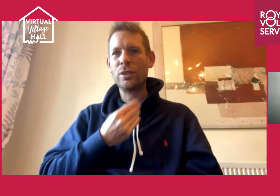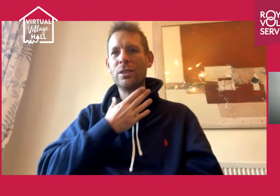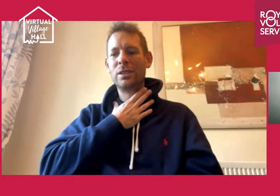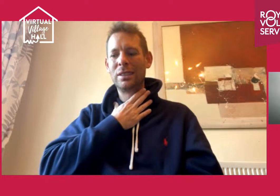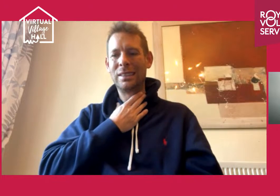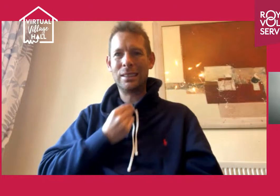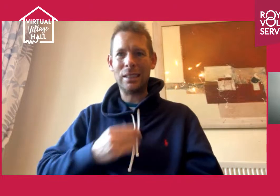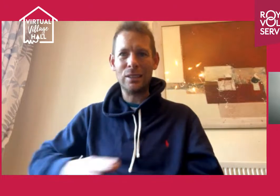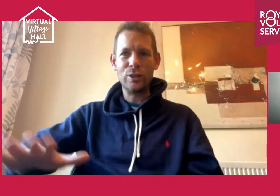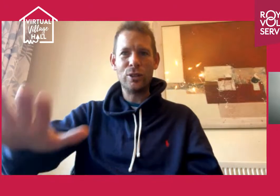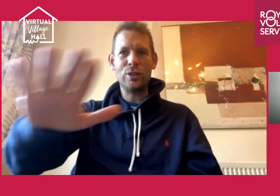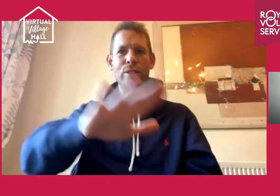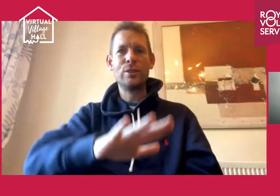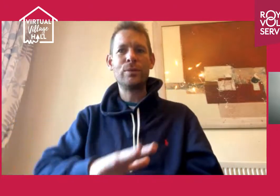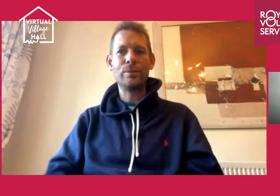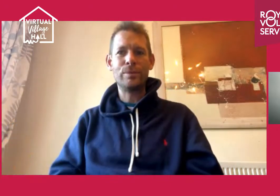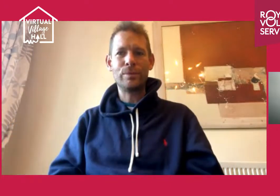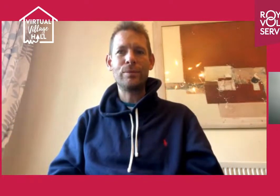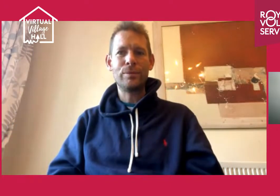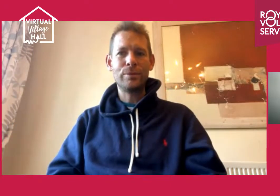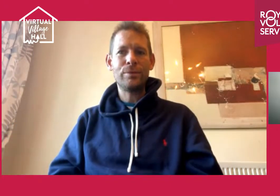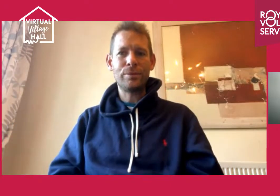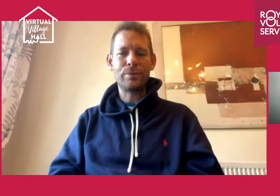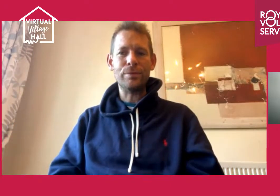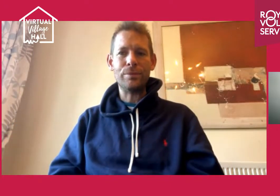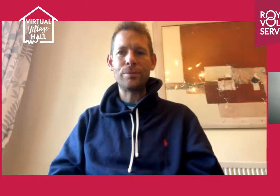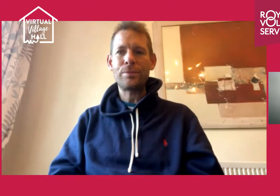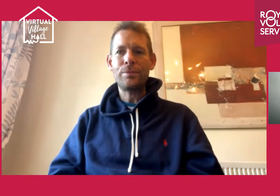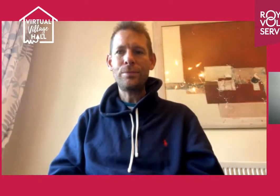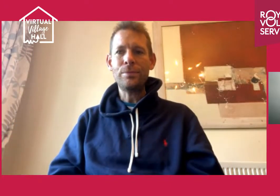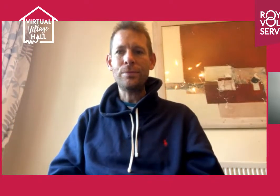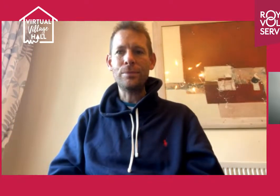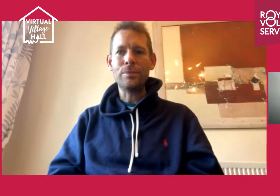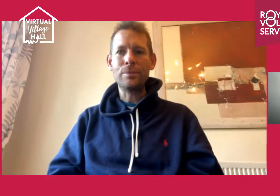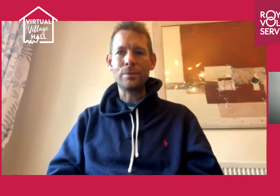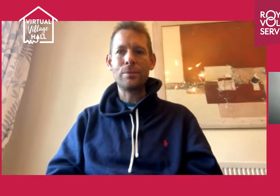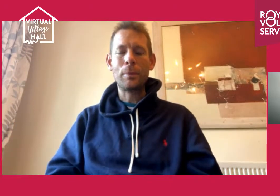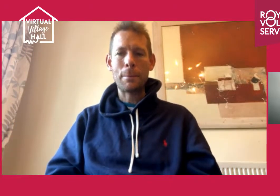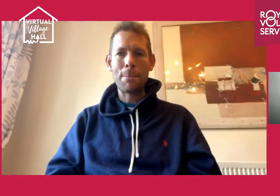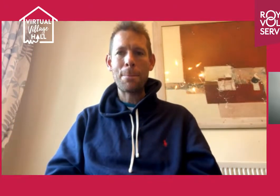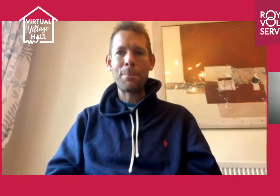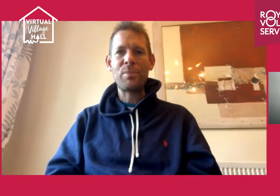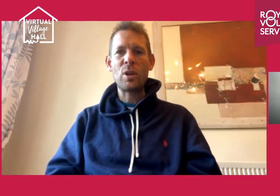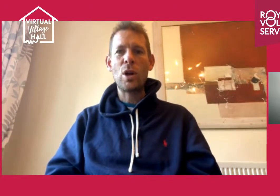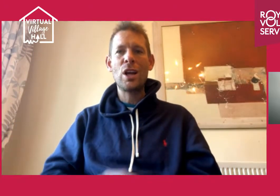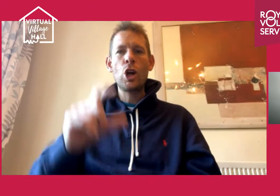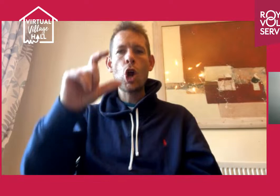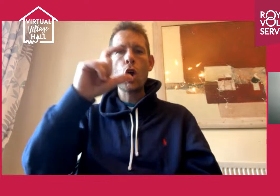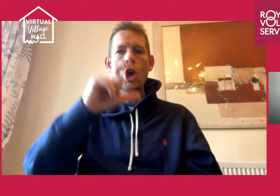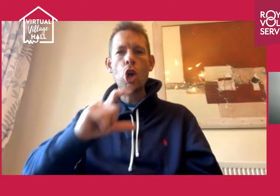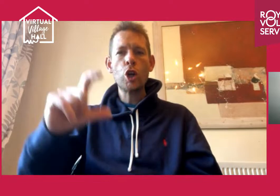In England and other regions, you will see it signed like the dry area or the dry land.